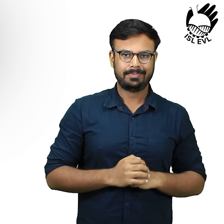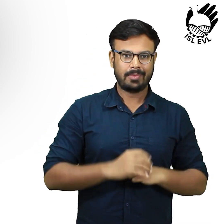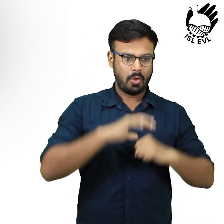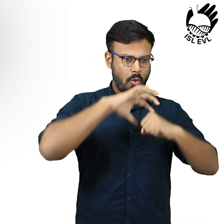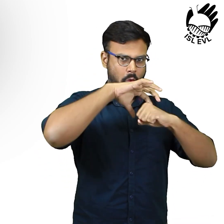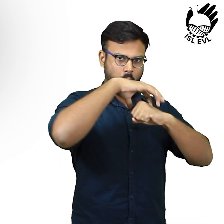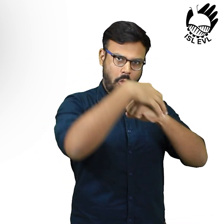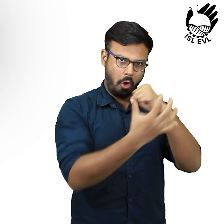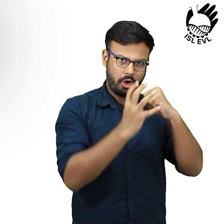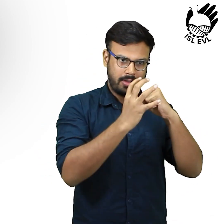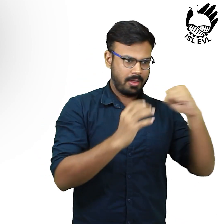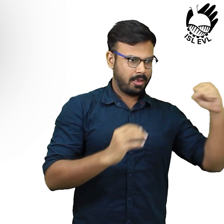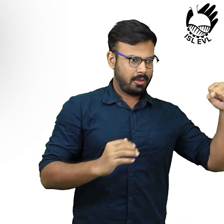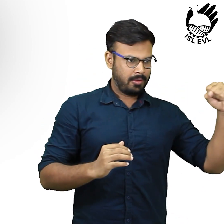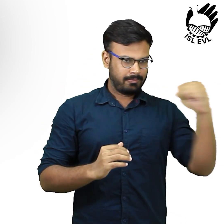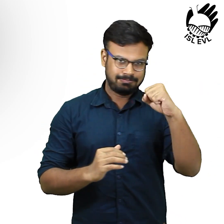and stacked over and over again,